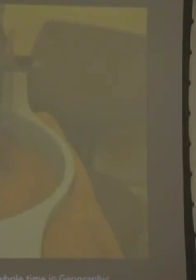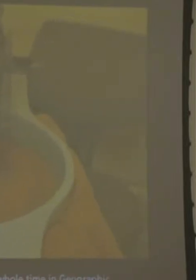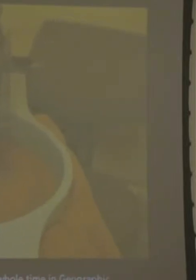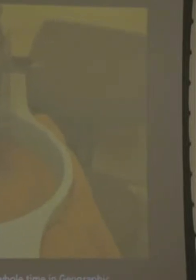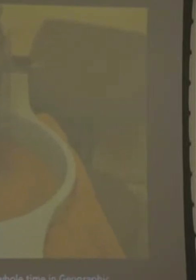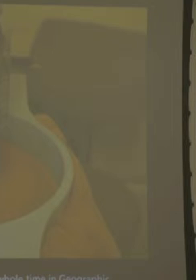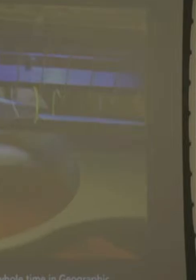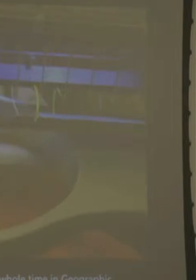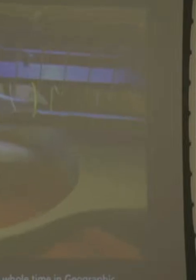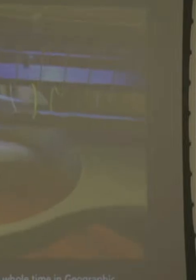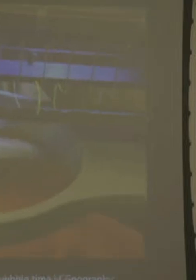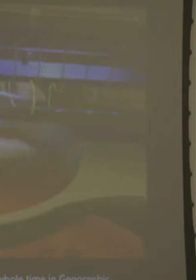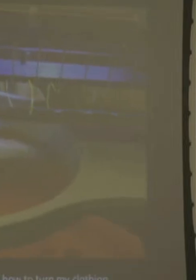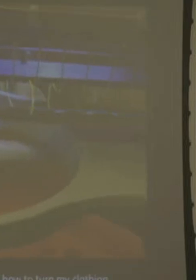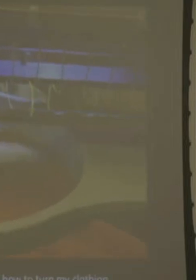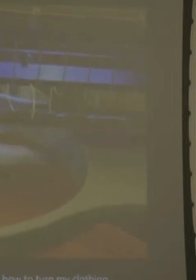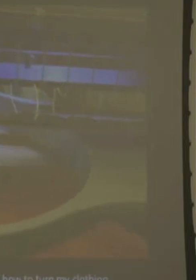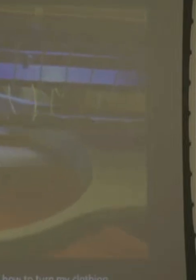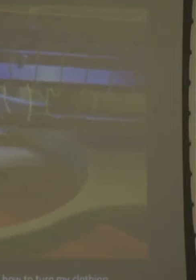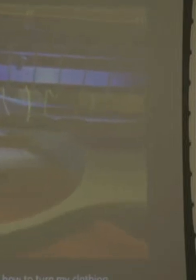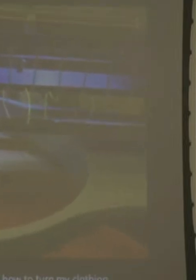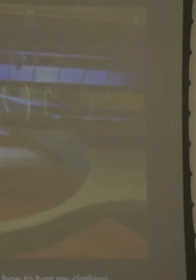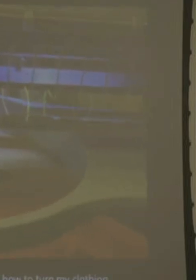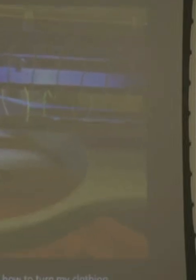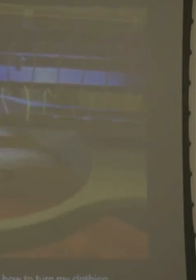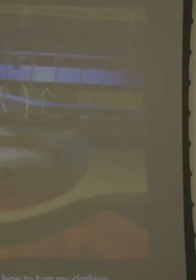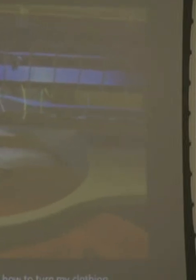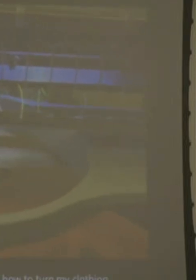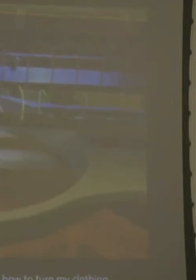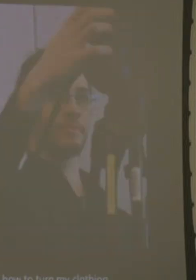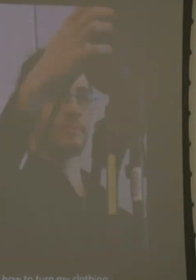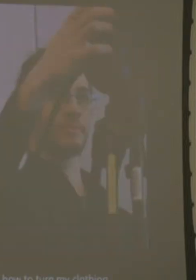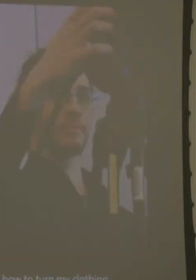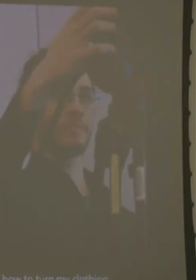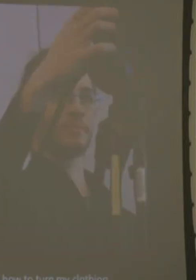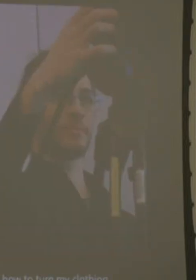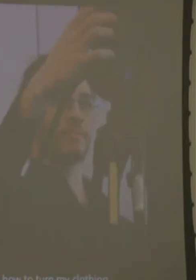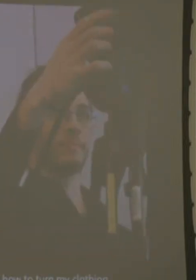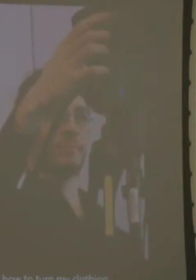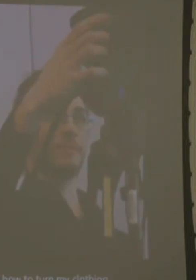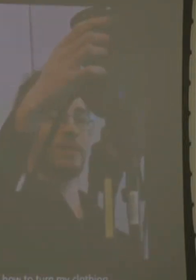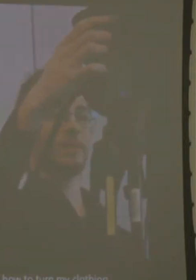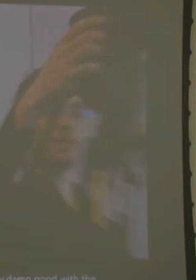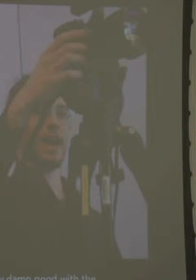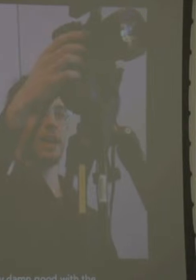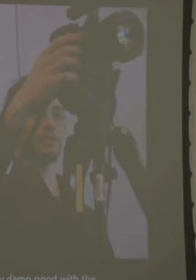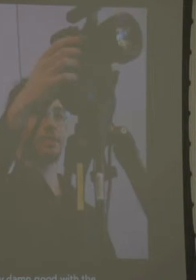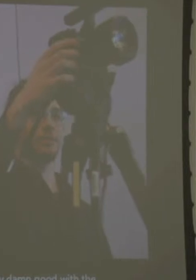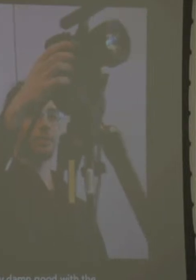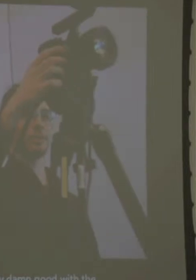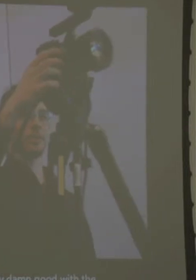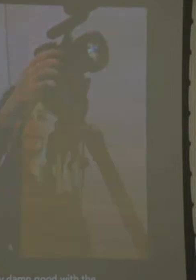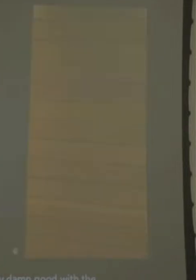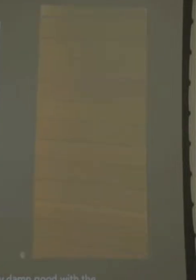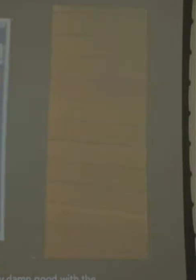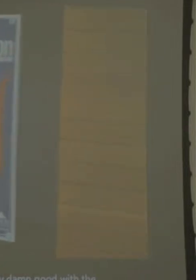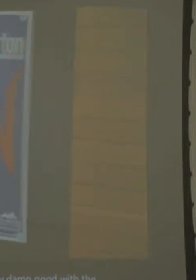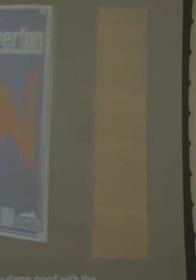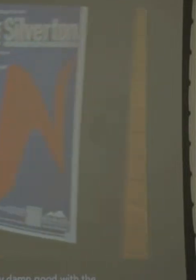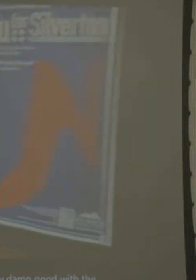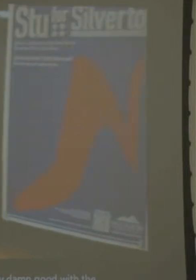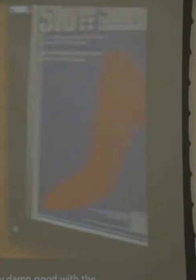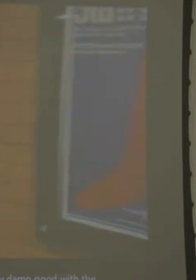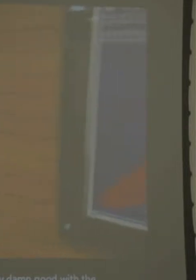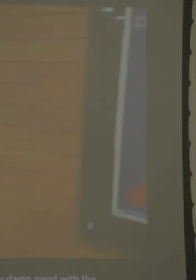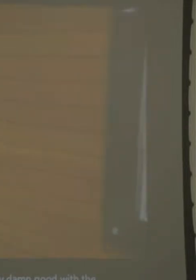clothing brand into a reality, and I learned how to be pretty damn good with a camera, with the help of a good friend. I realized that with my